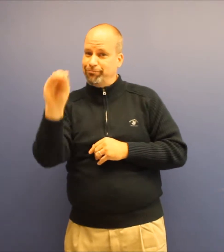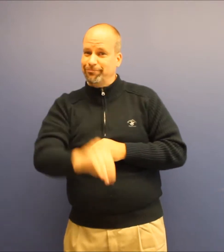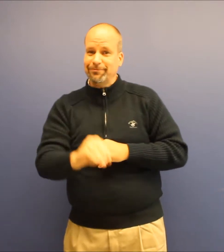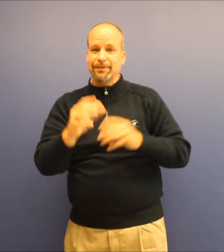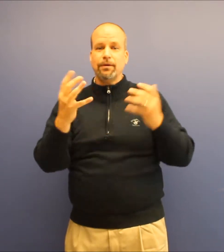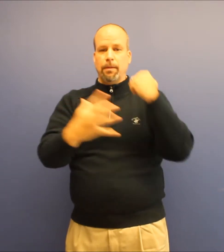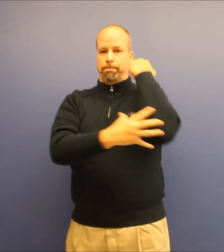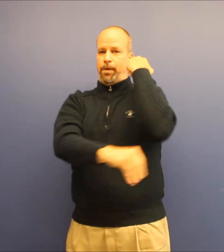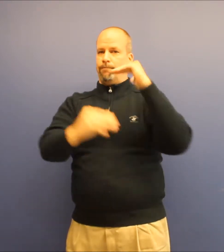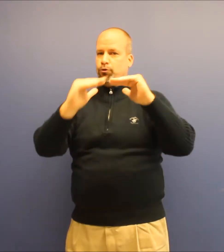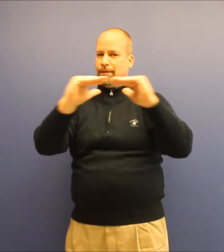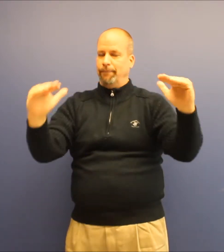level.